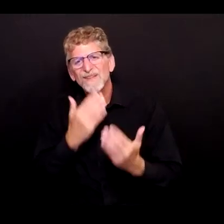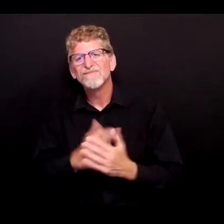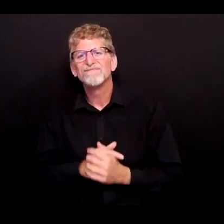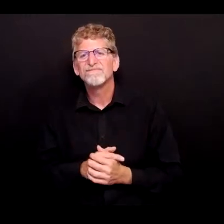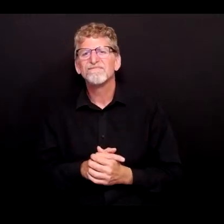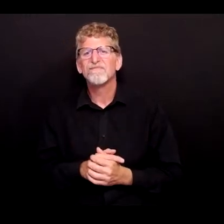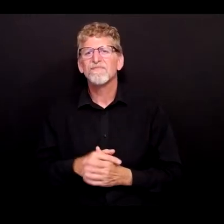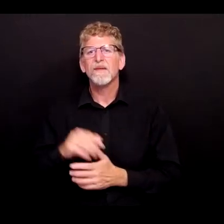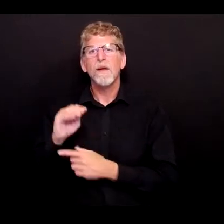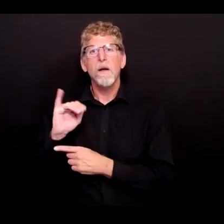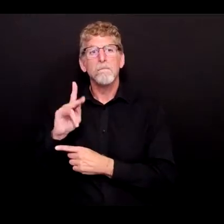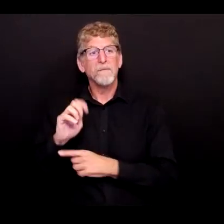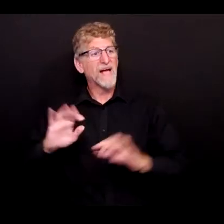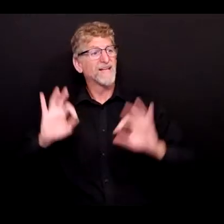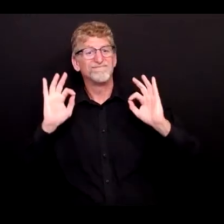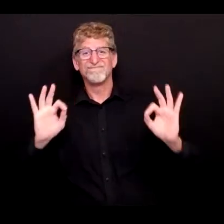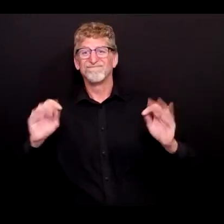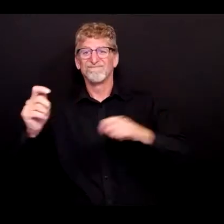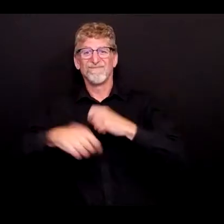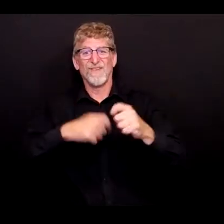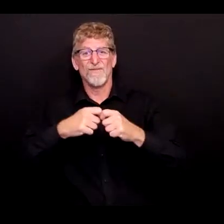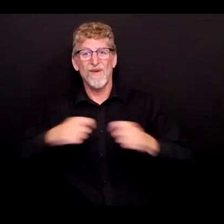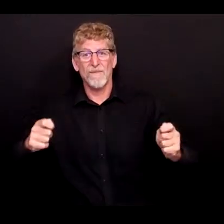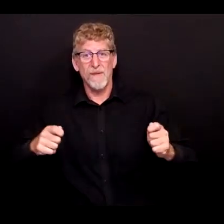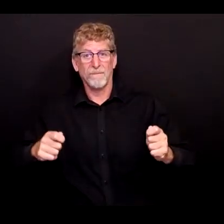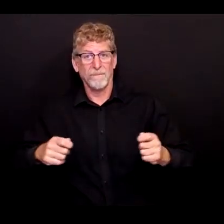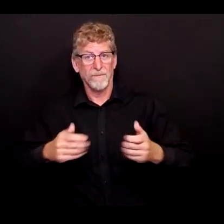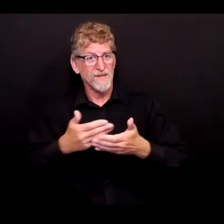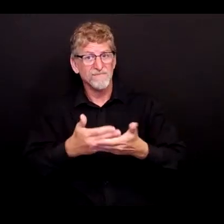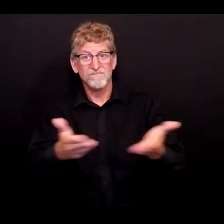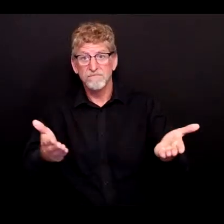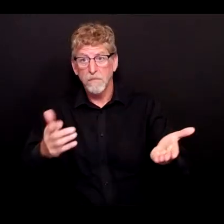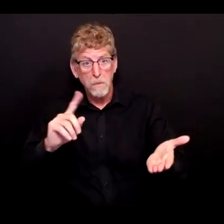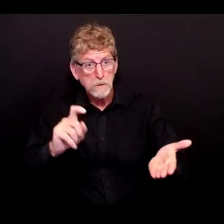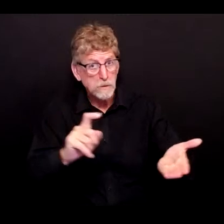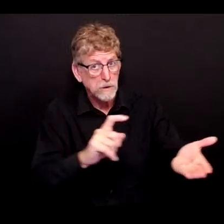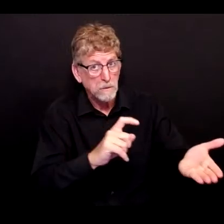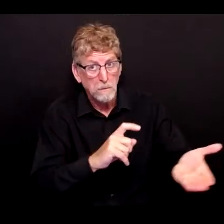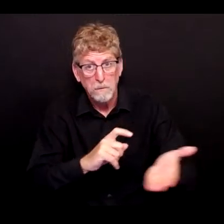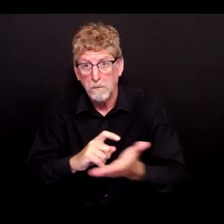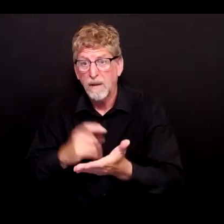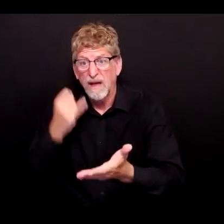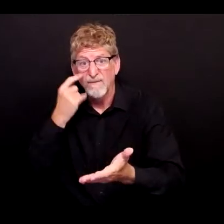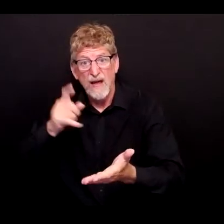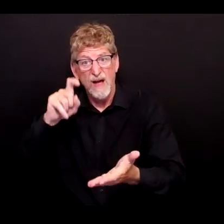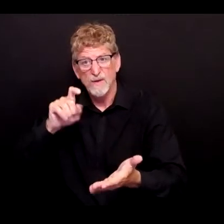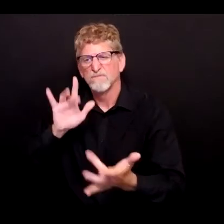today. We invite any reporters with additional questions to reach out to our office this afternoon. Have a good day, and we will talk with you again next